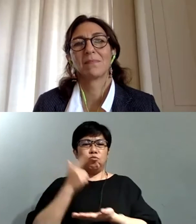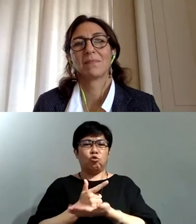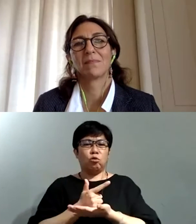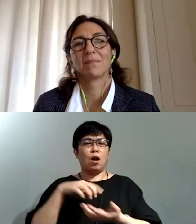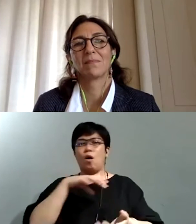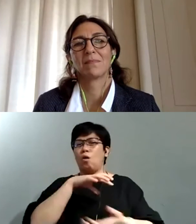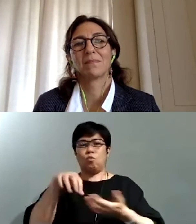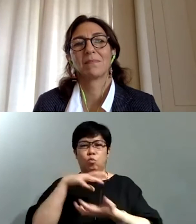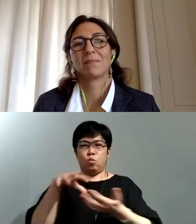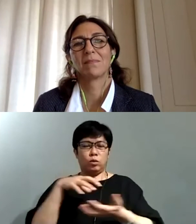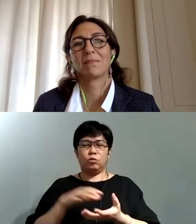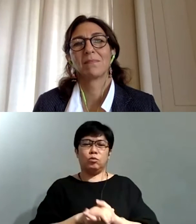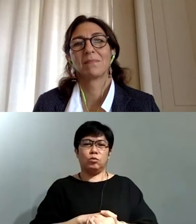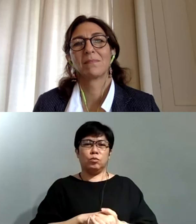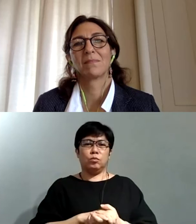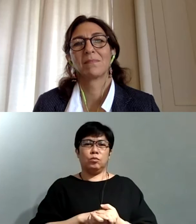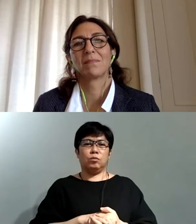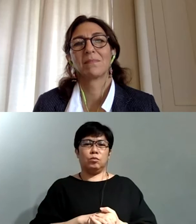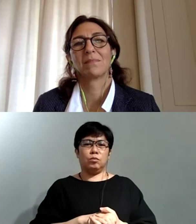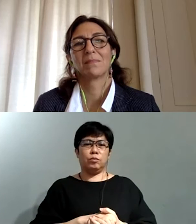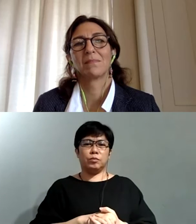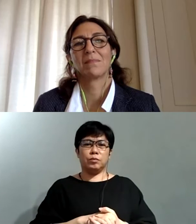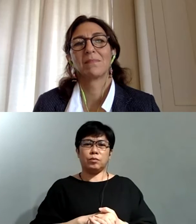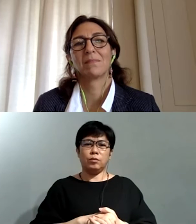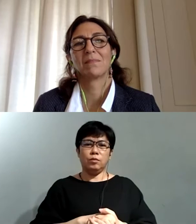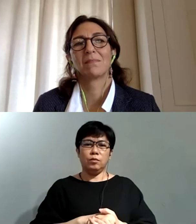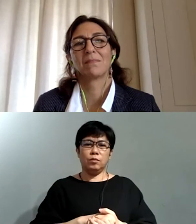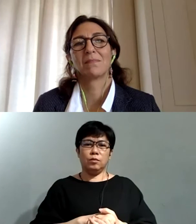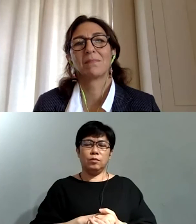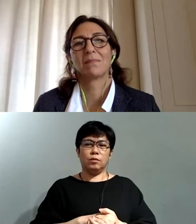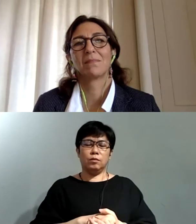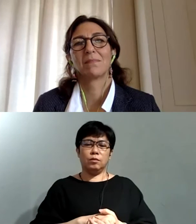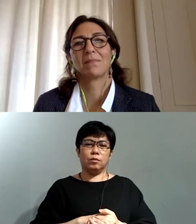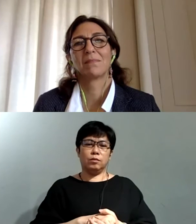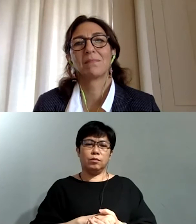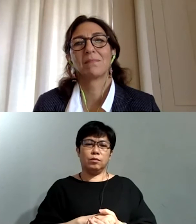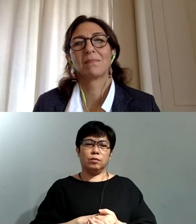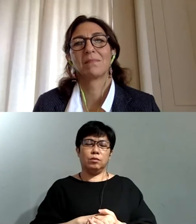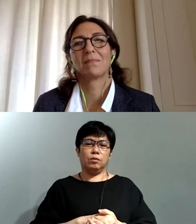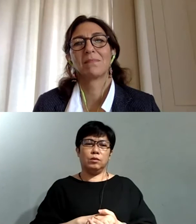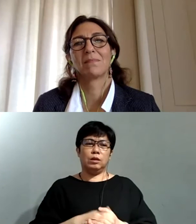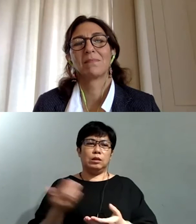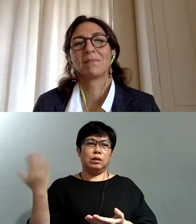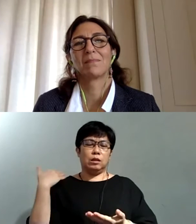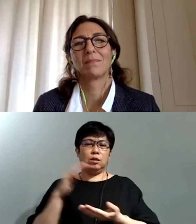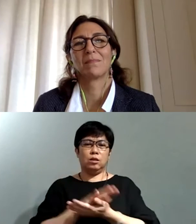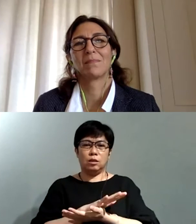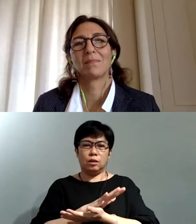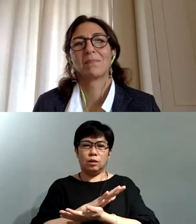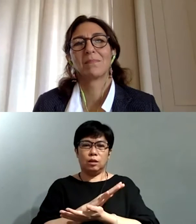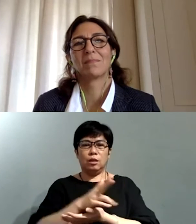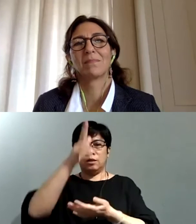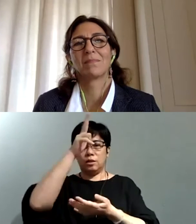We know that in the last year, after this moment, the government or the police had